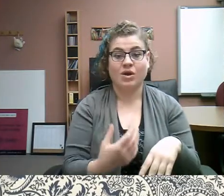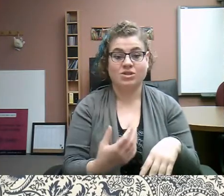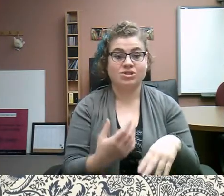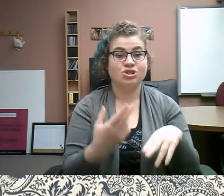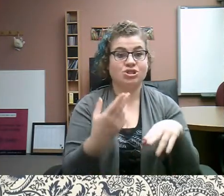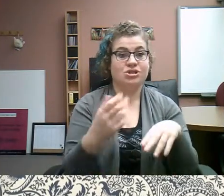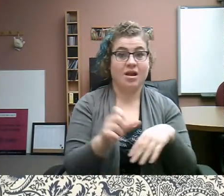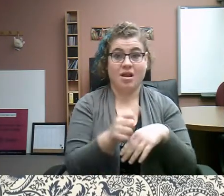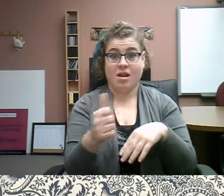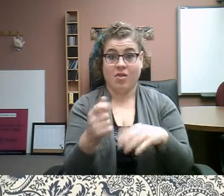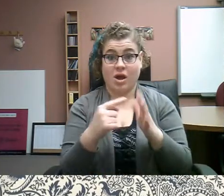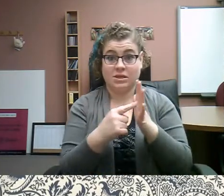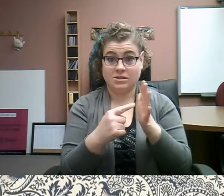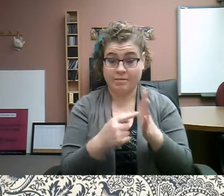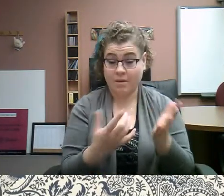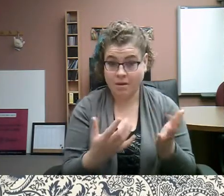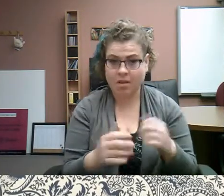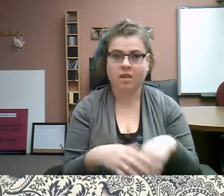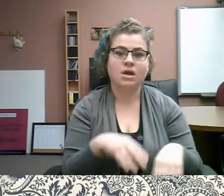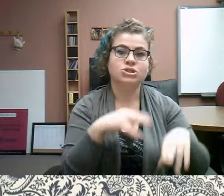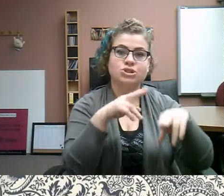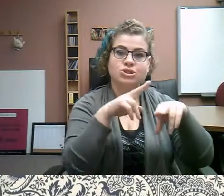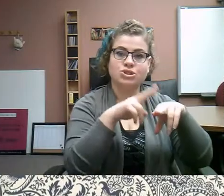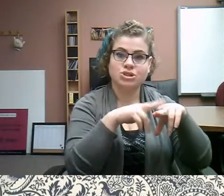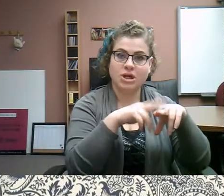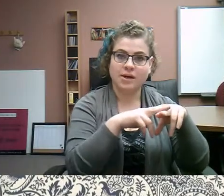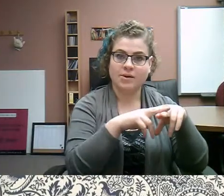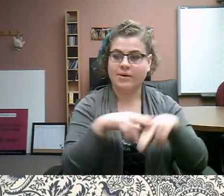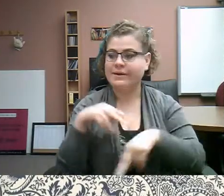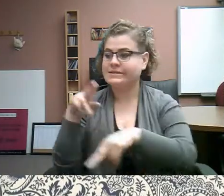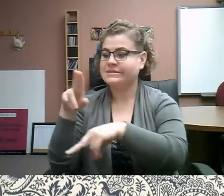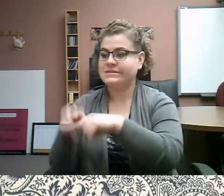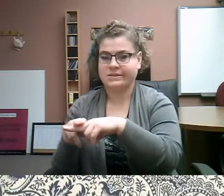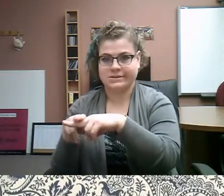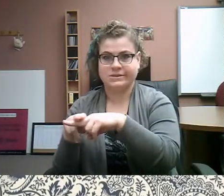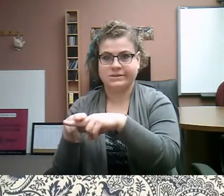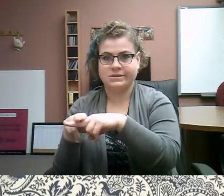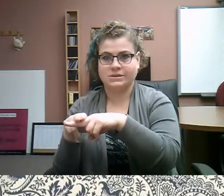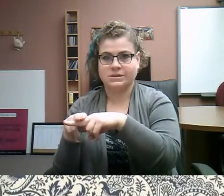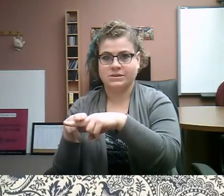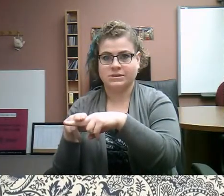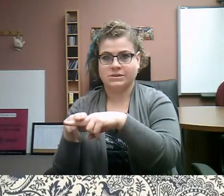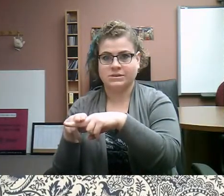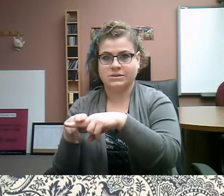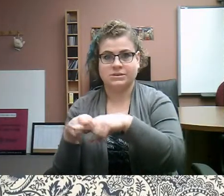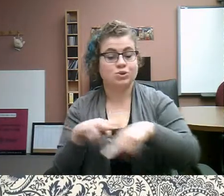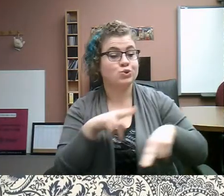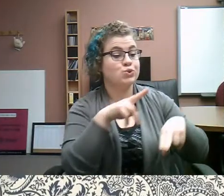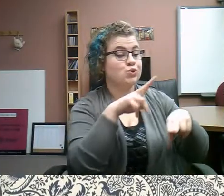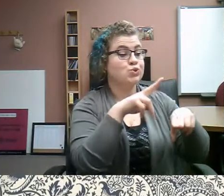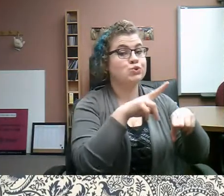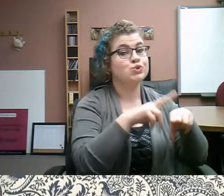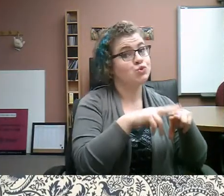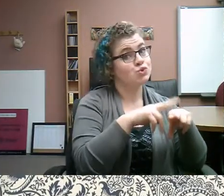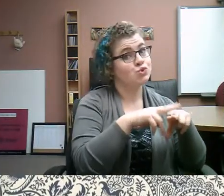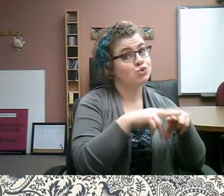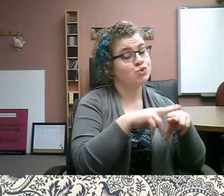Okay, so next, for another example, chair versus sit.